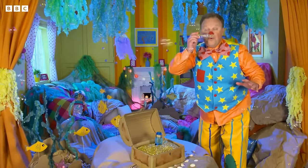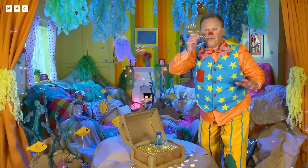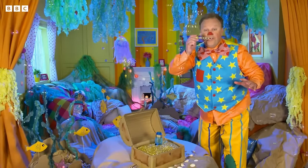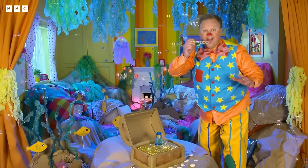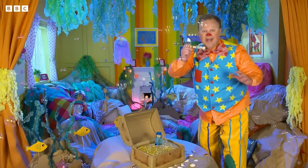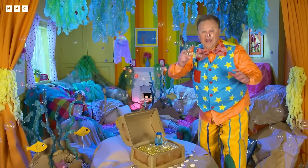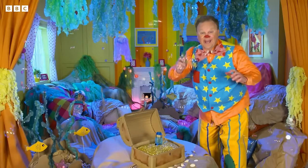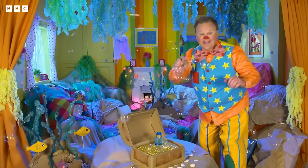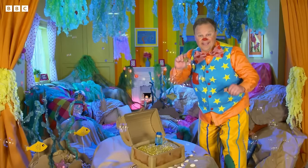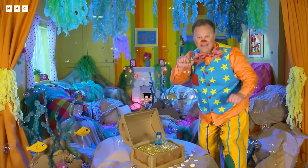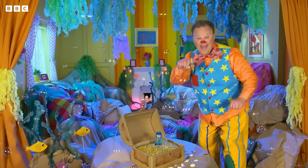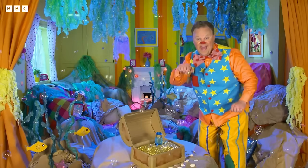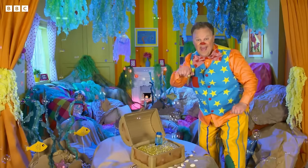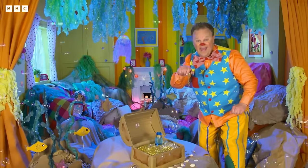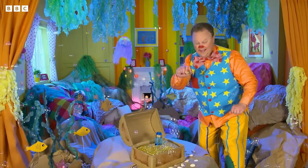bubbles? Yes.